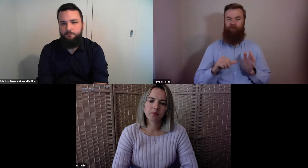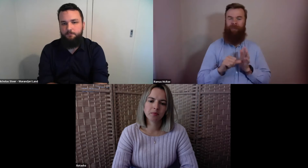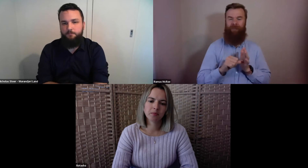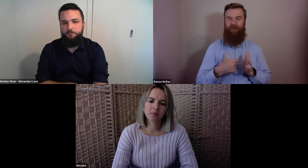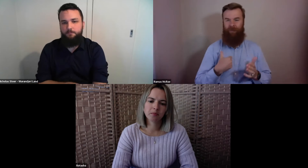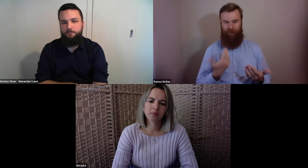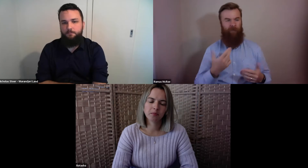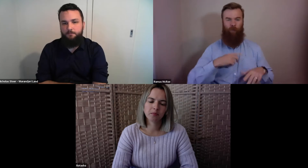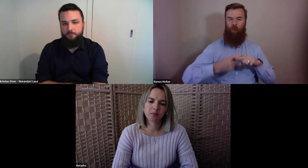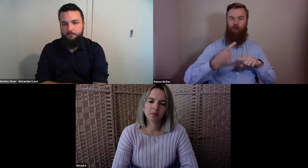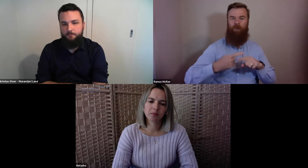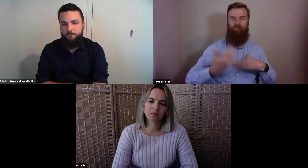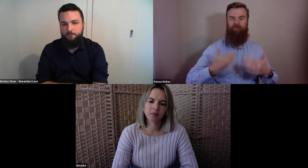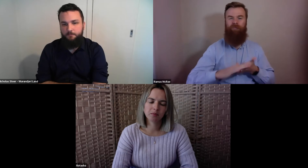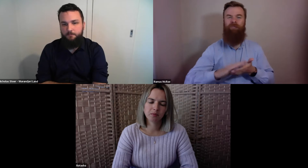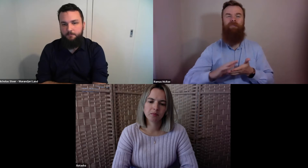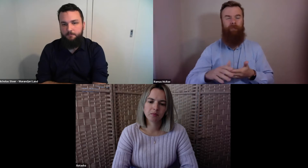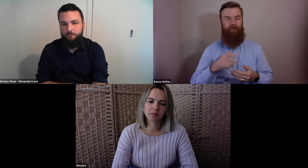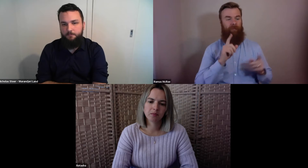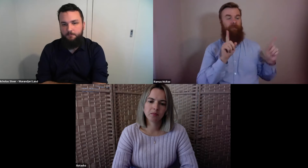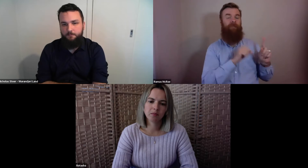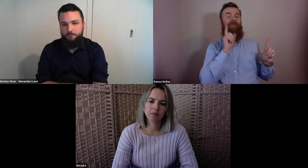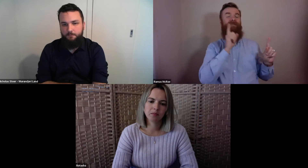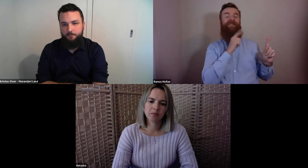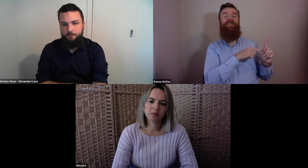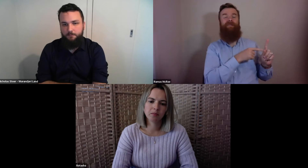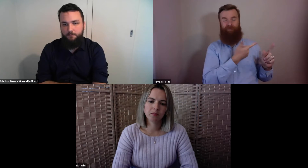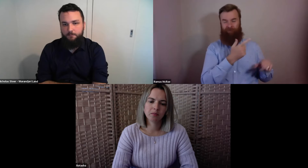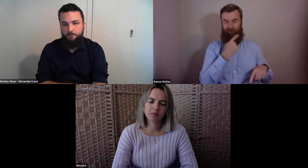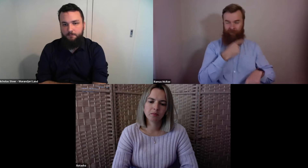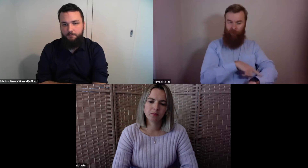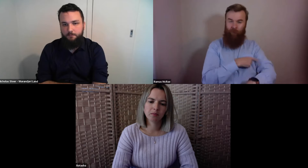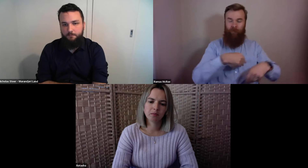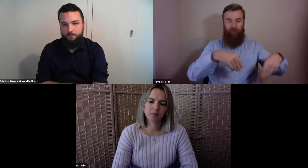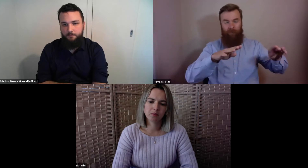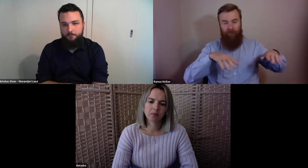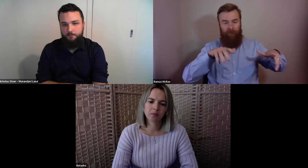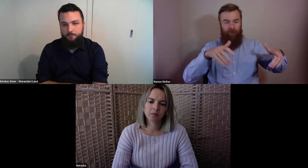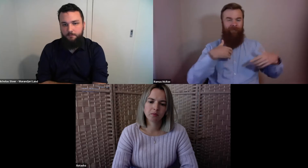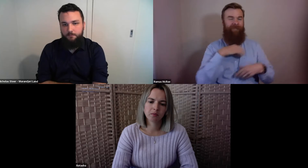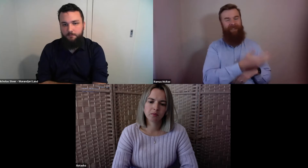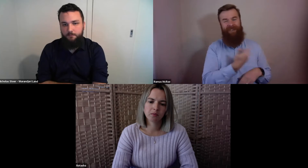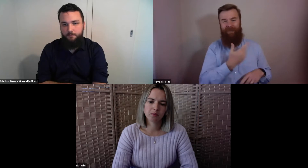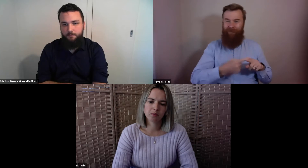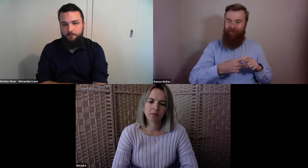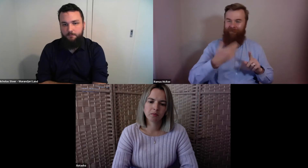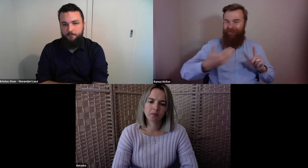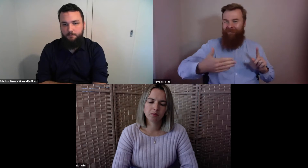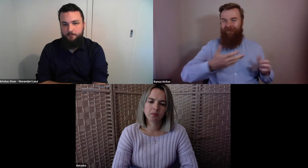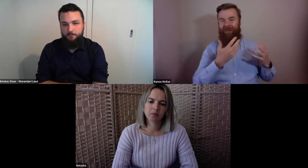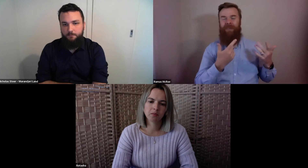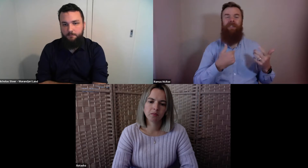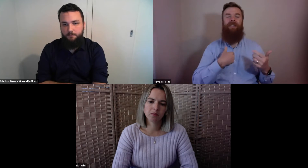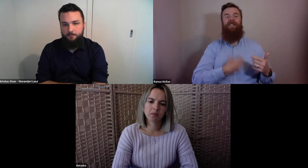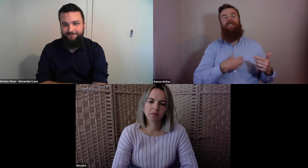And that particular time I was pretty keen to be financially independent. And I remember the staff member